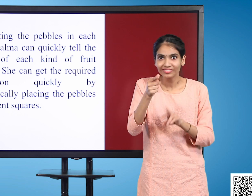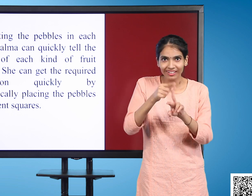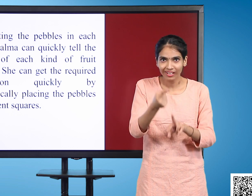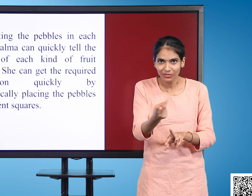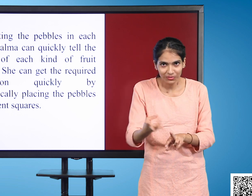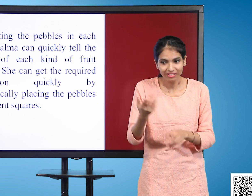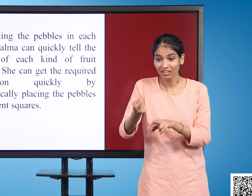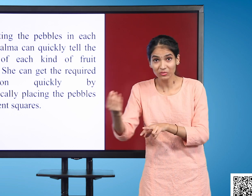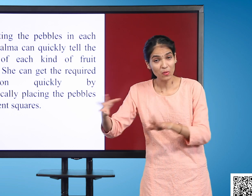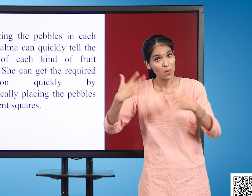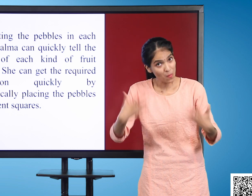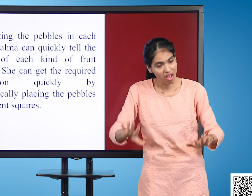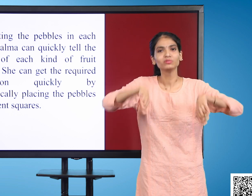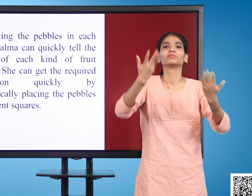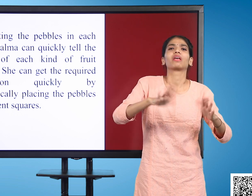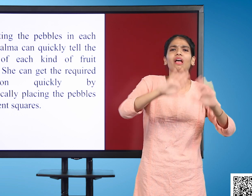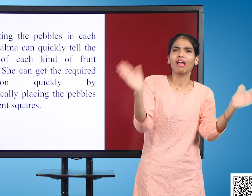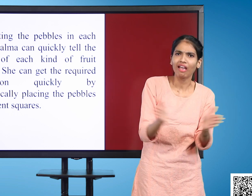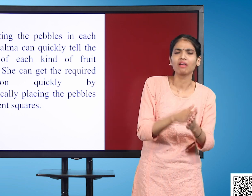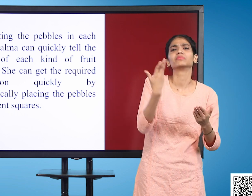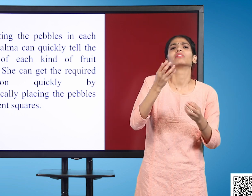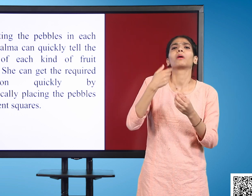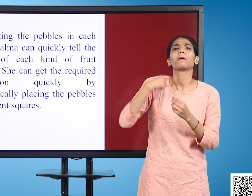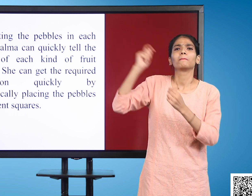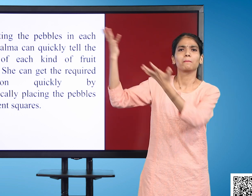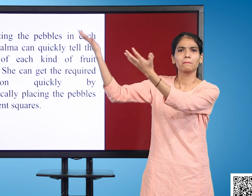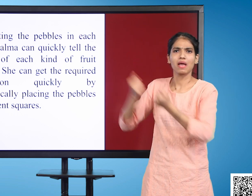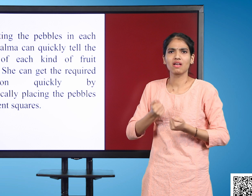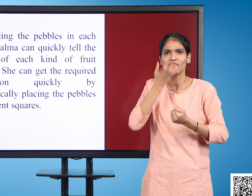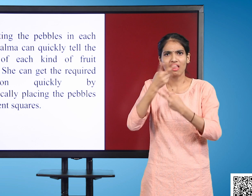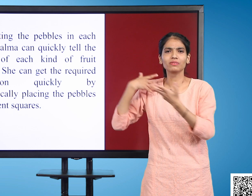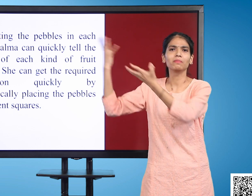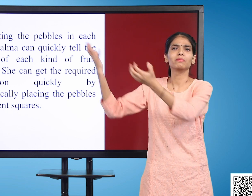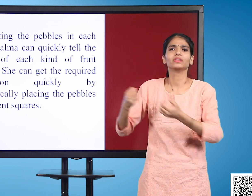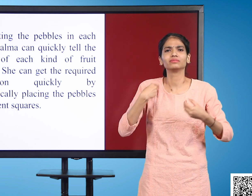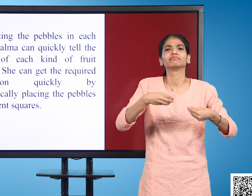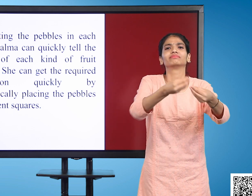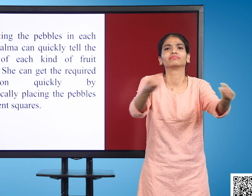the required information quickly by systematically placing the pebbles in different